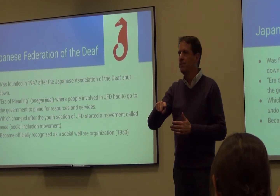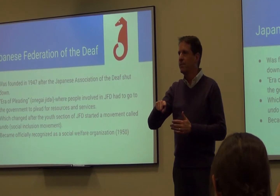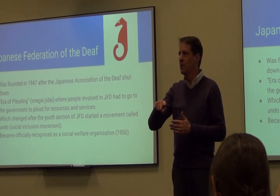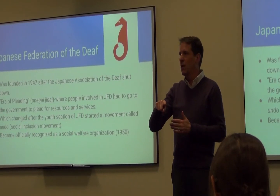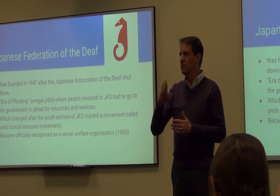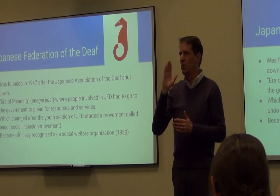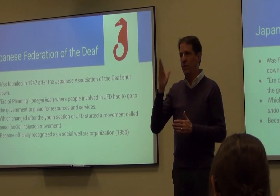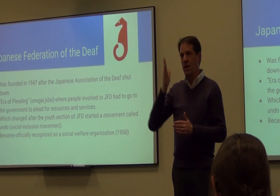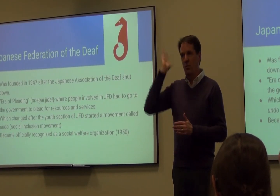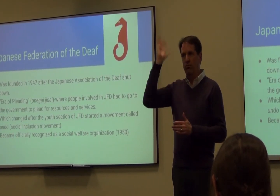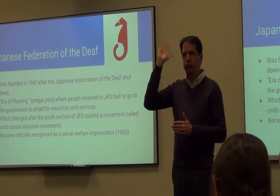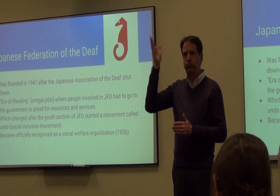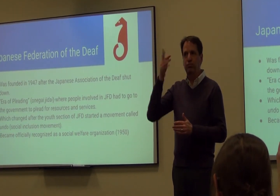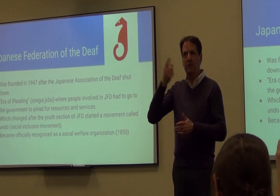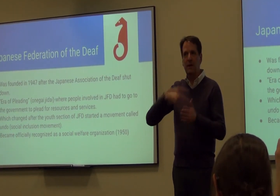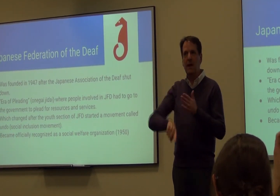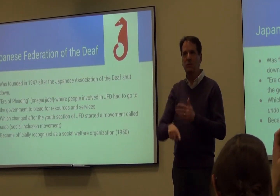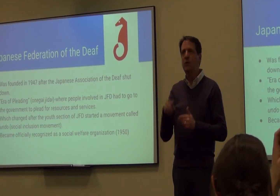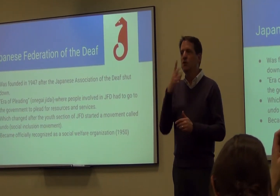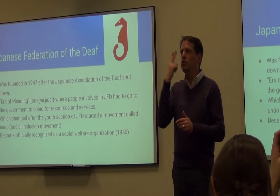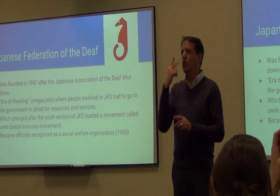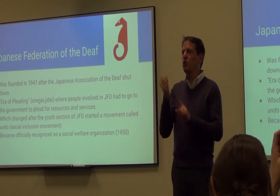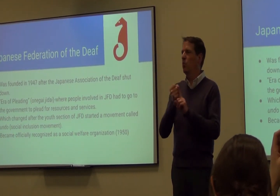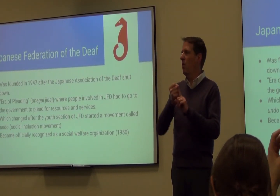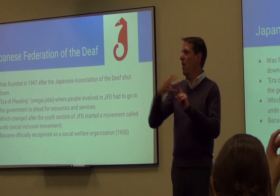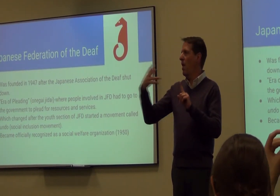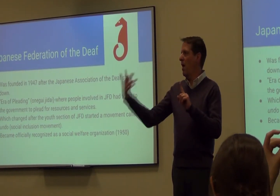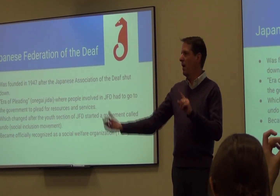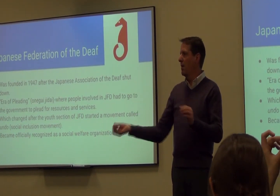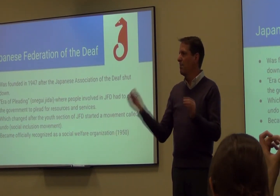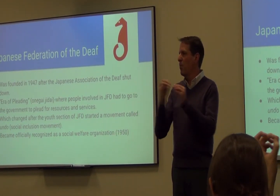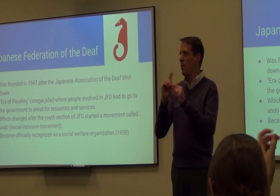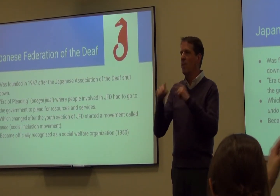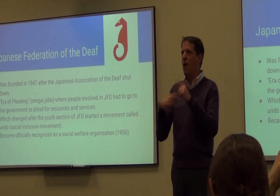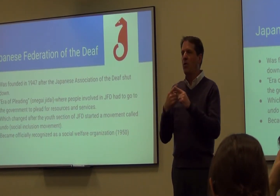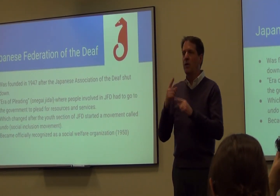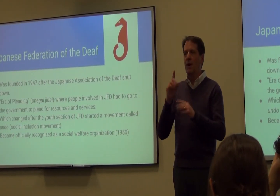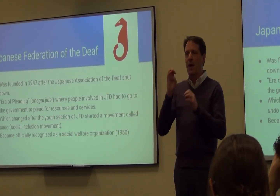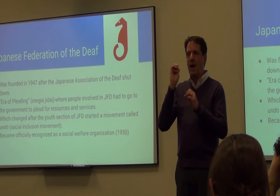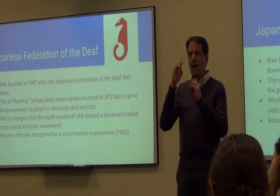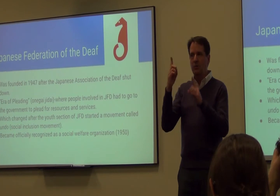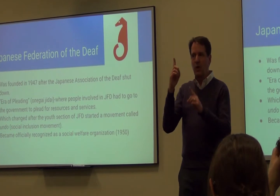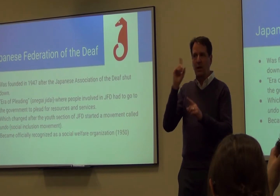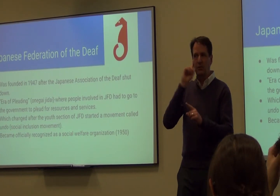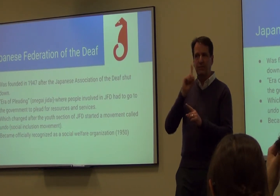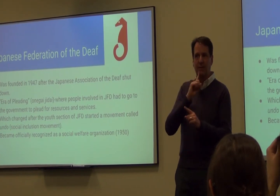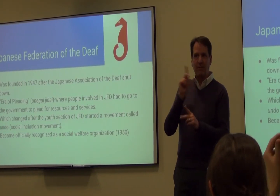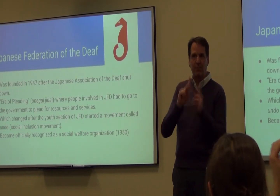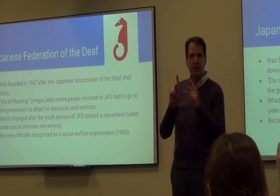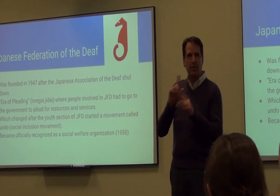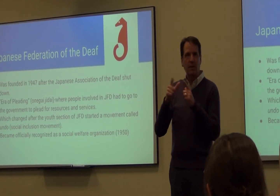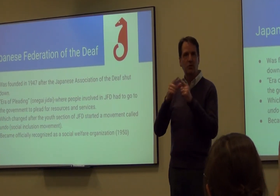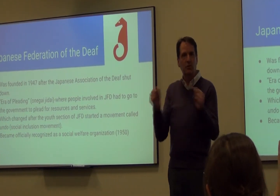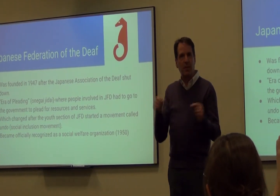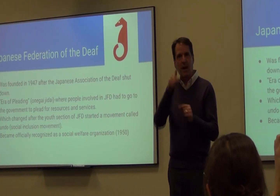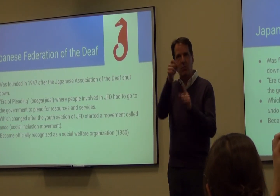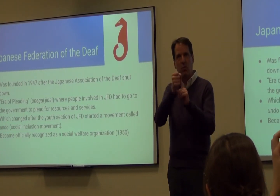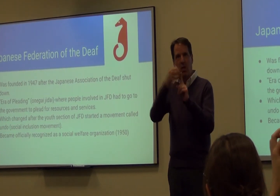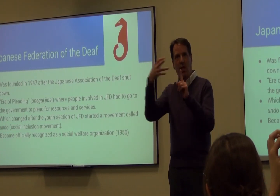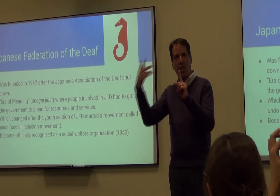going to do that next week. So that'll tie in with this, and it'll help give you a better overall picture about the education that deaf people